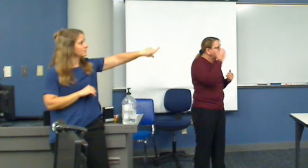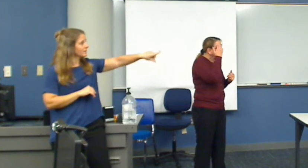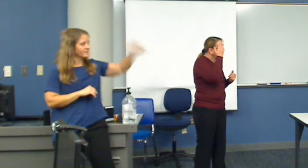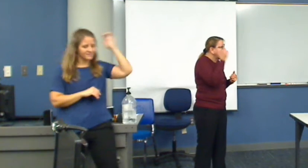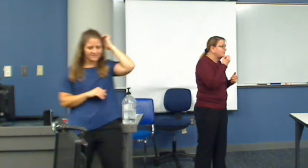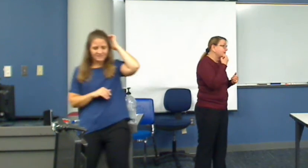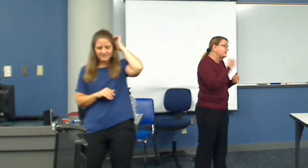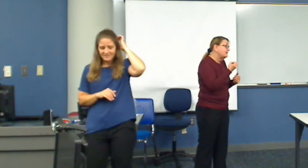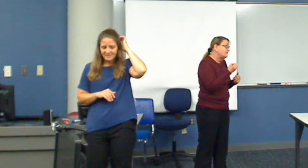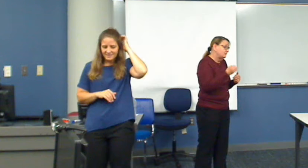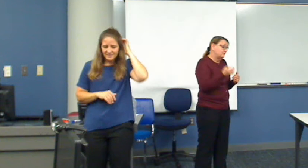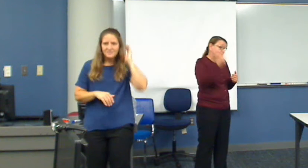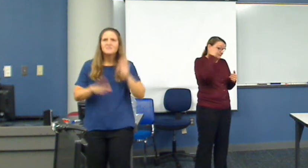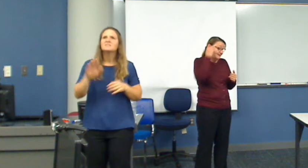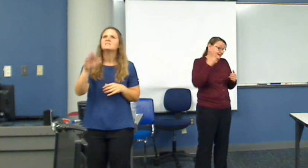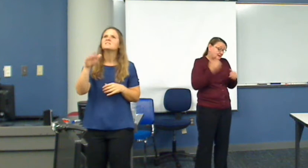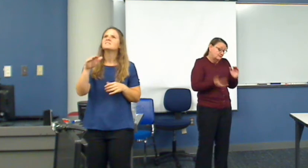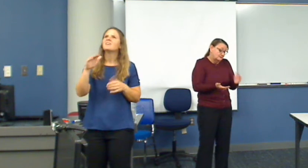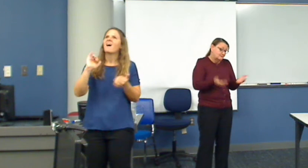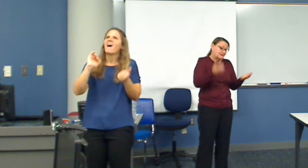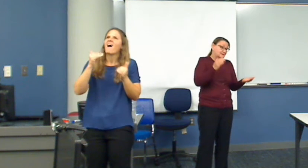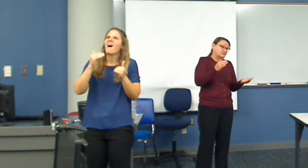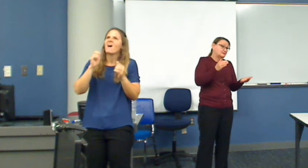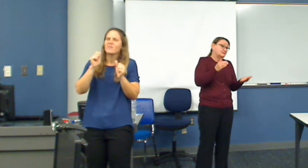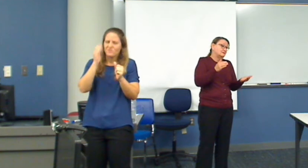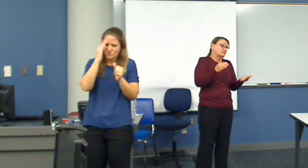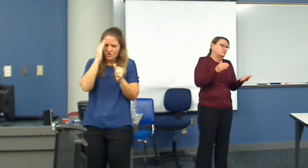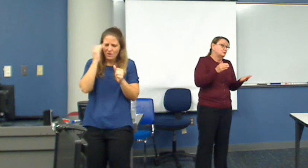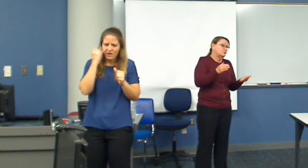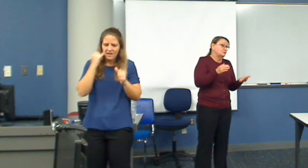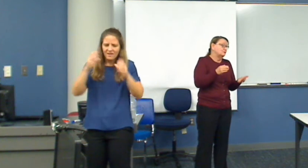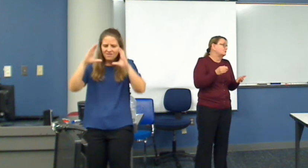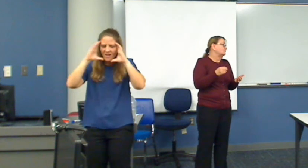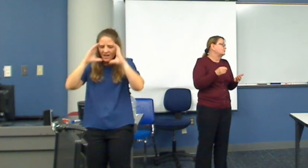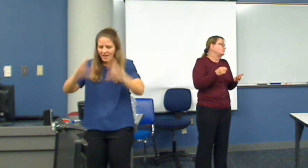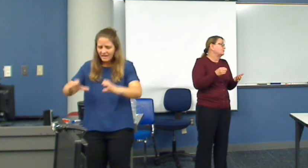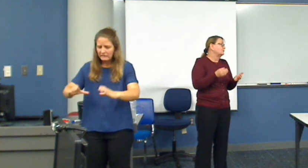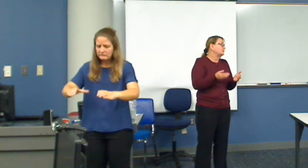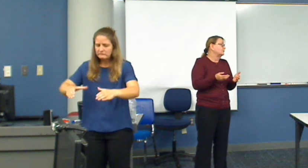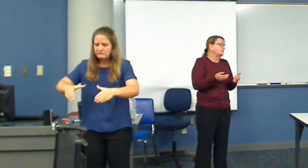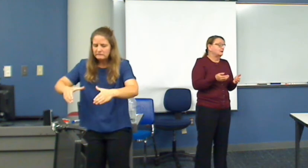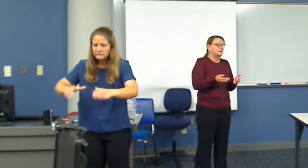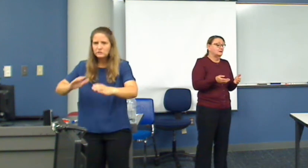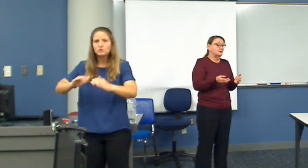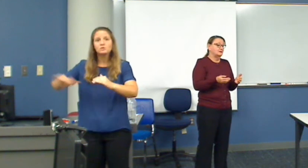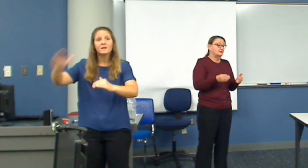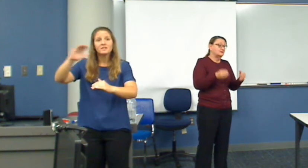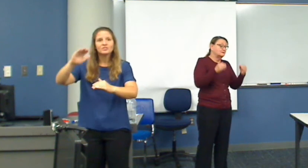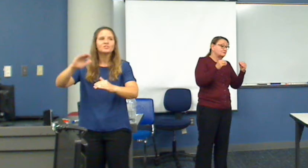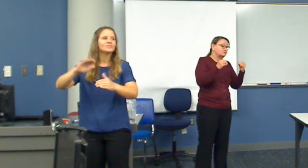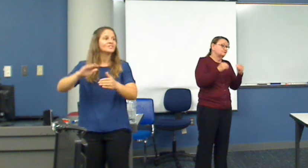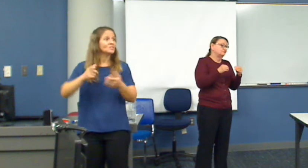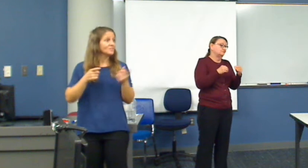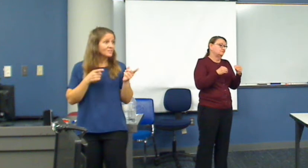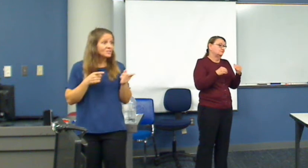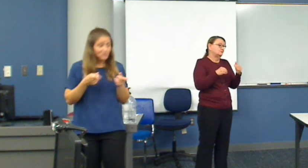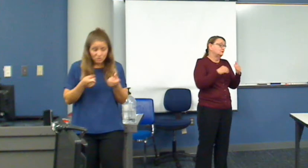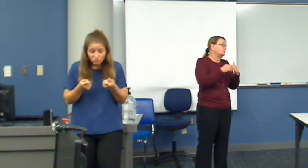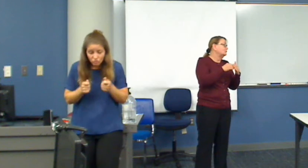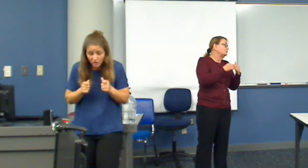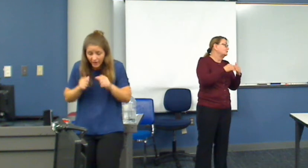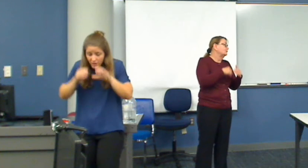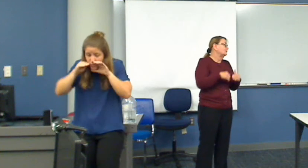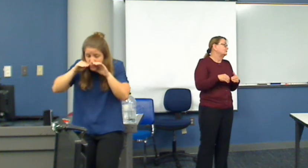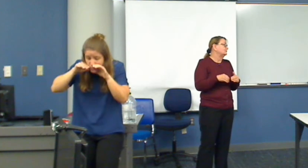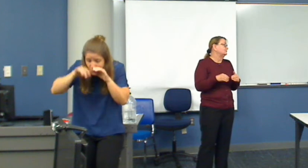How do you know if you tilt it back too far? Yeah. If the breaths won't go in. If you tilt it back too far, it won't go in. Not enough, it's